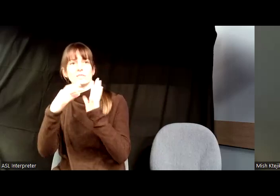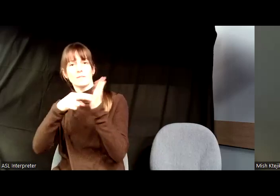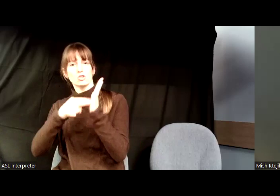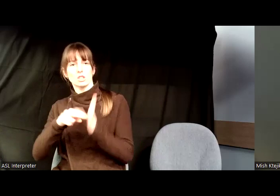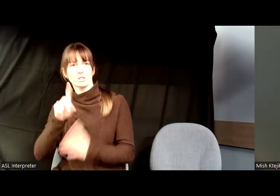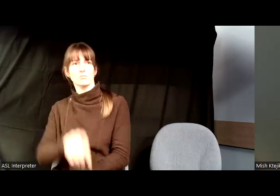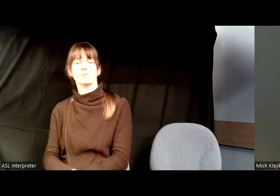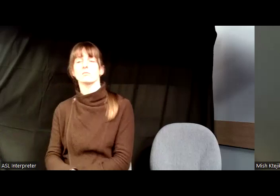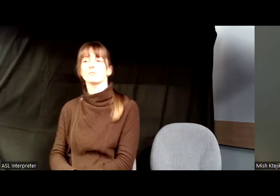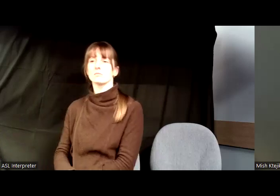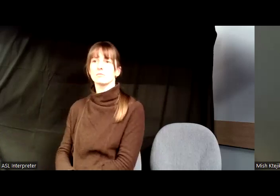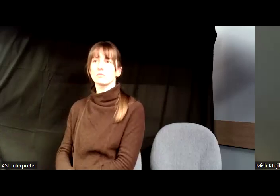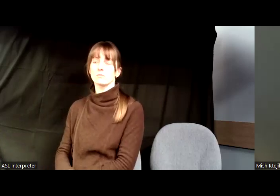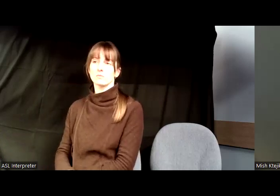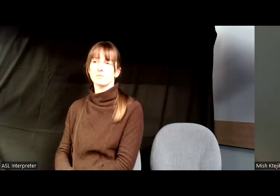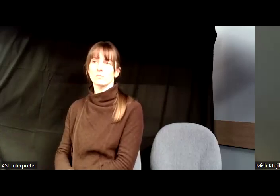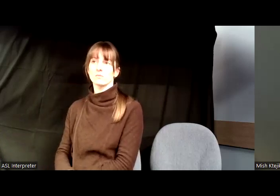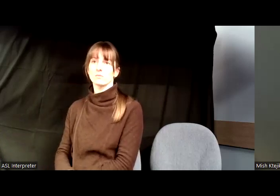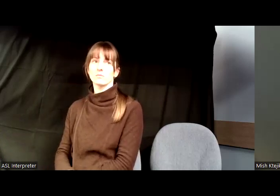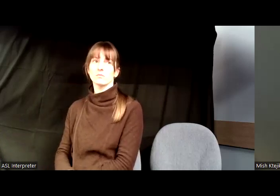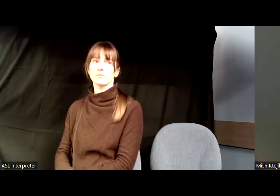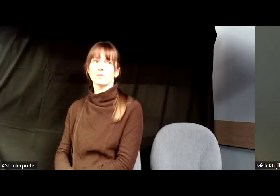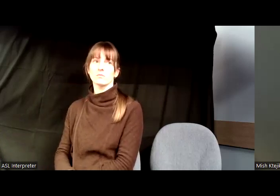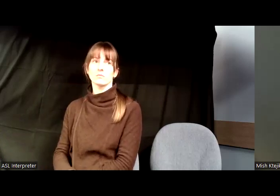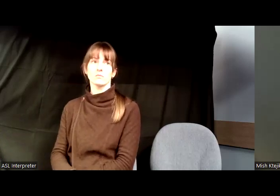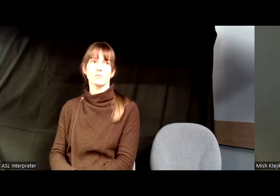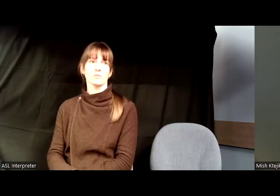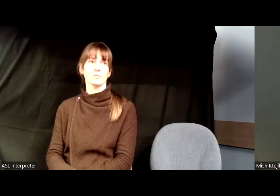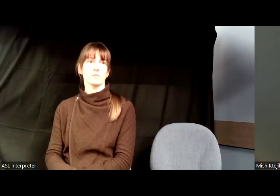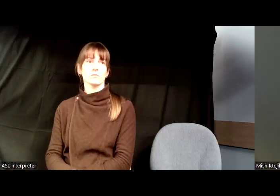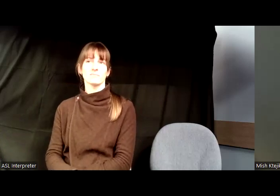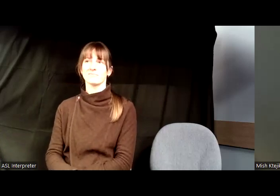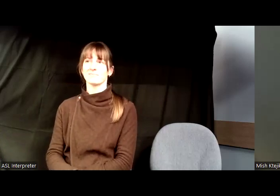Or do we want Sammy to read all of the definitions? Oh, yeah.